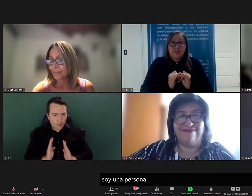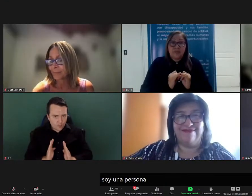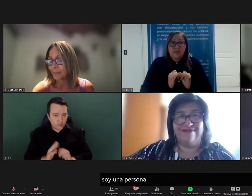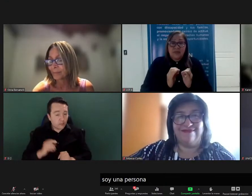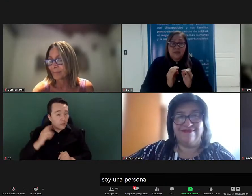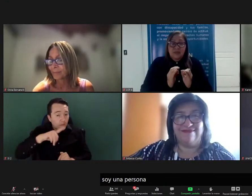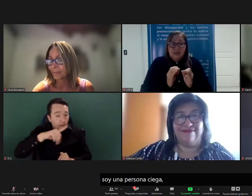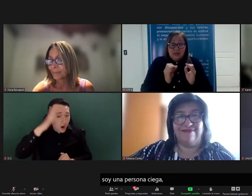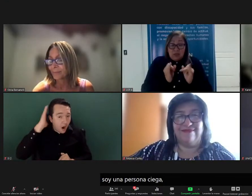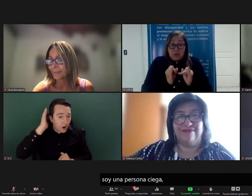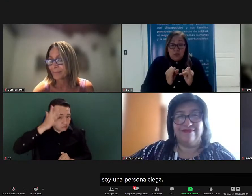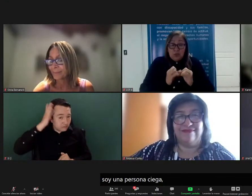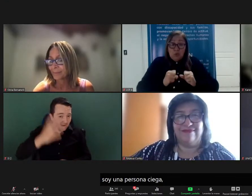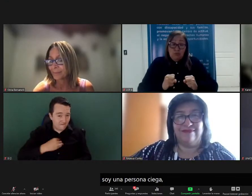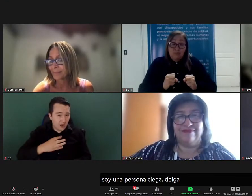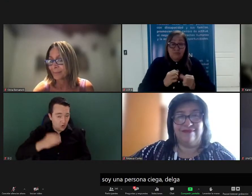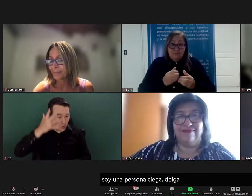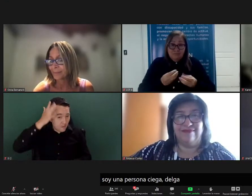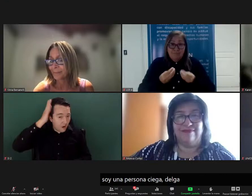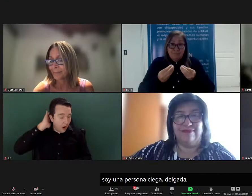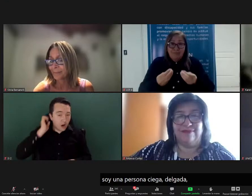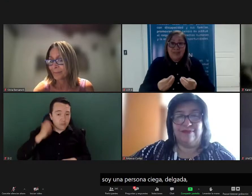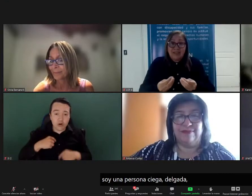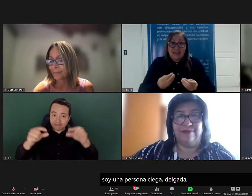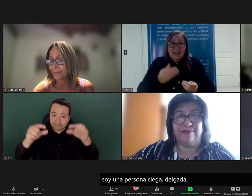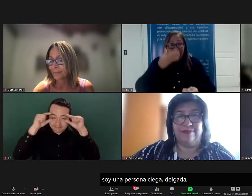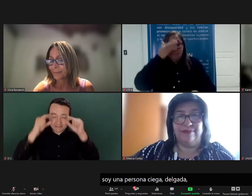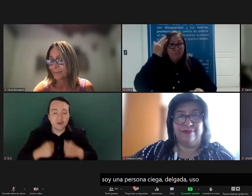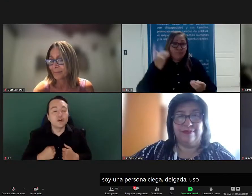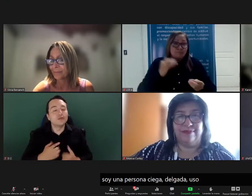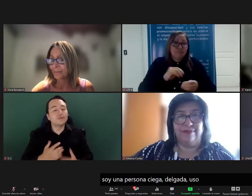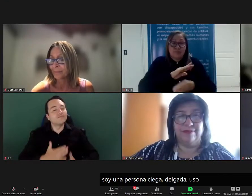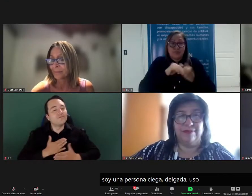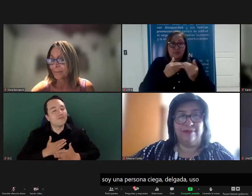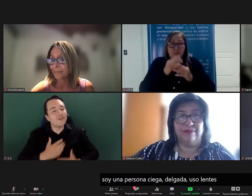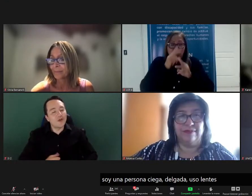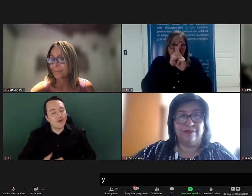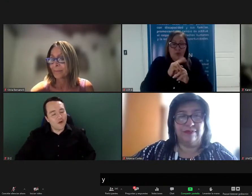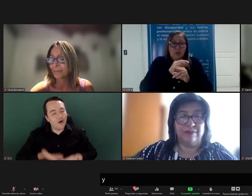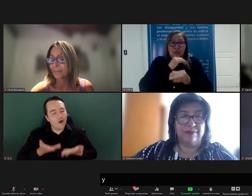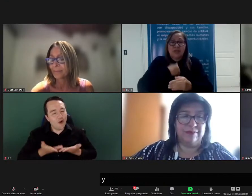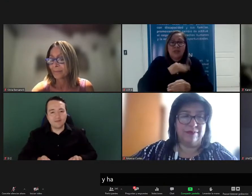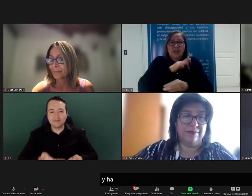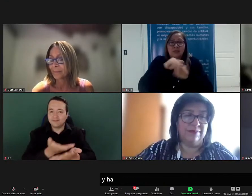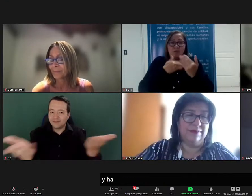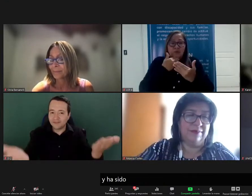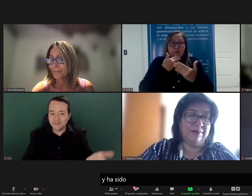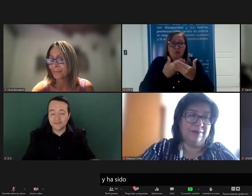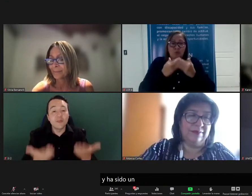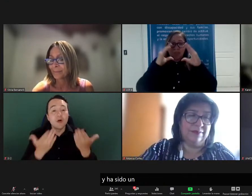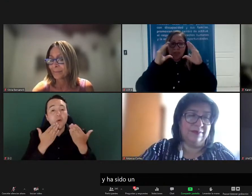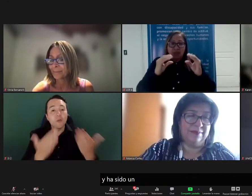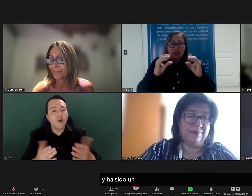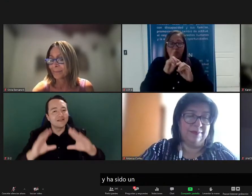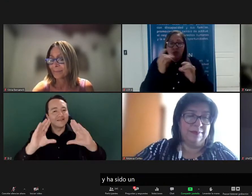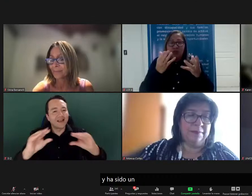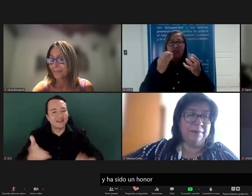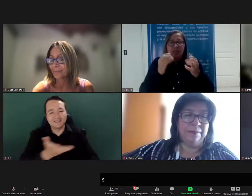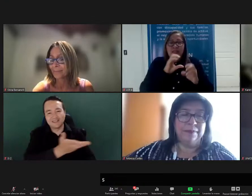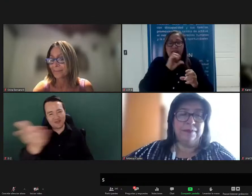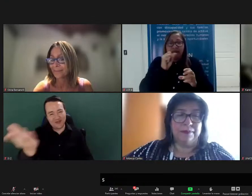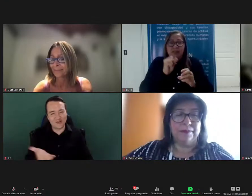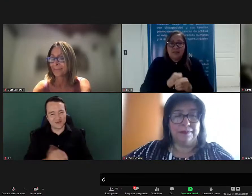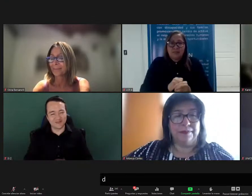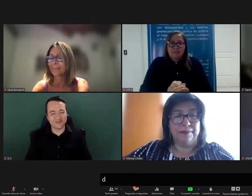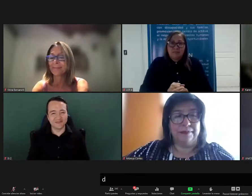distribution well i am a same person my hair is gray i have glasses and it's been an honor may you all have a